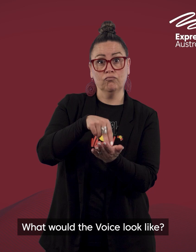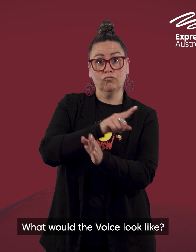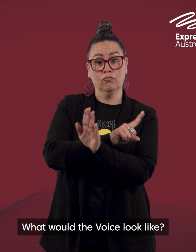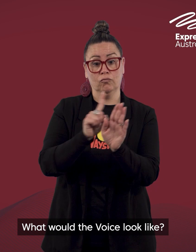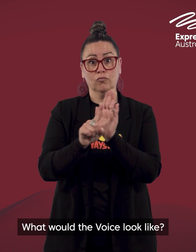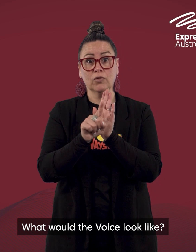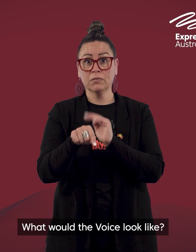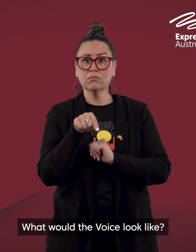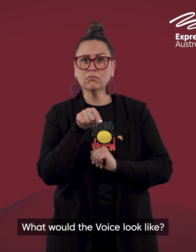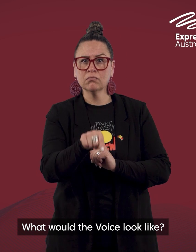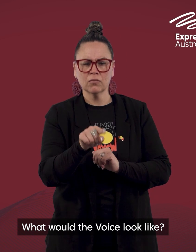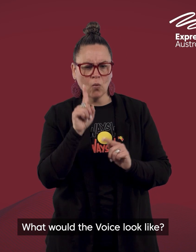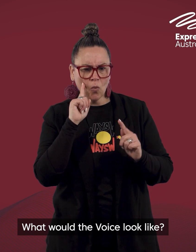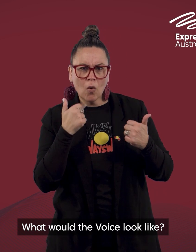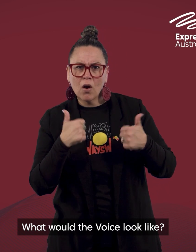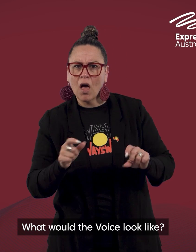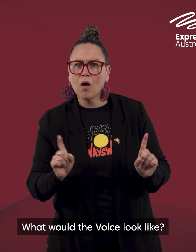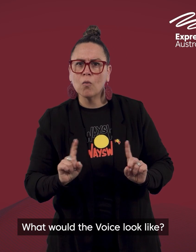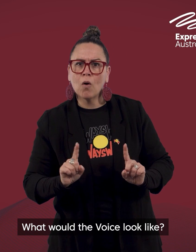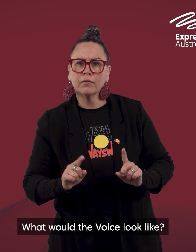What would the voice look like?